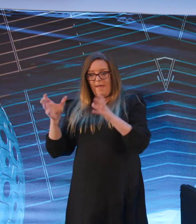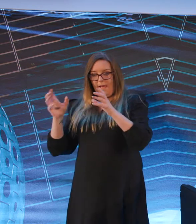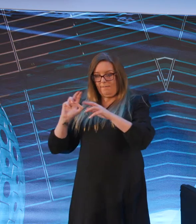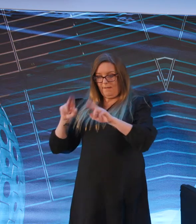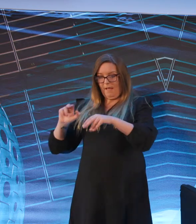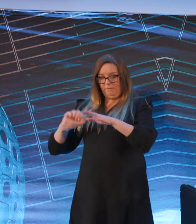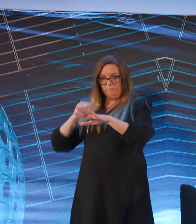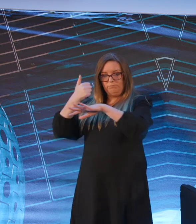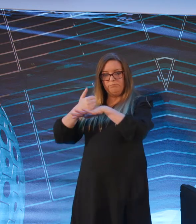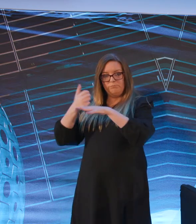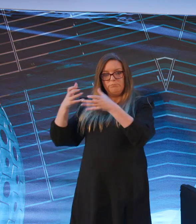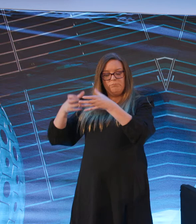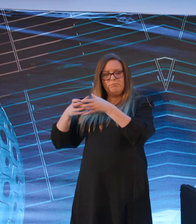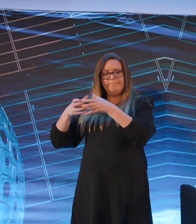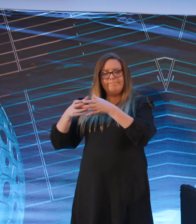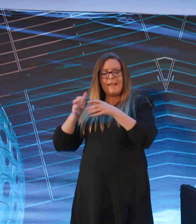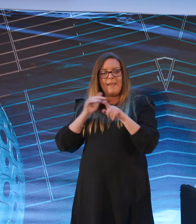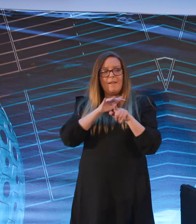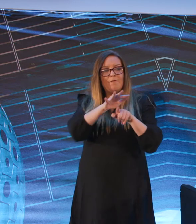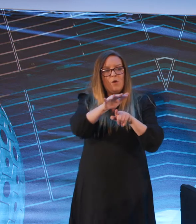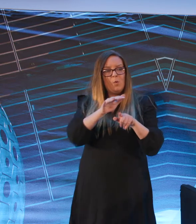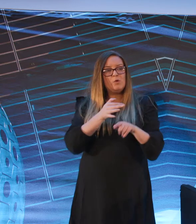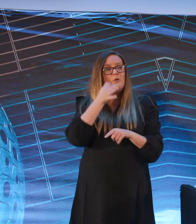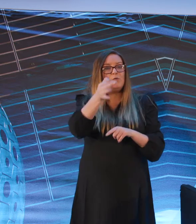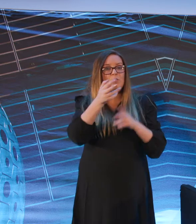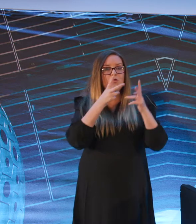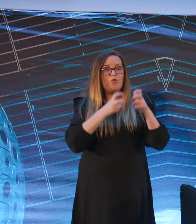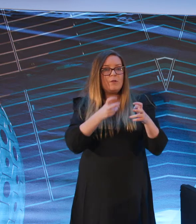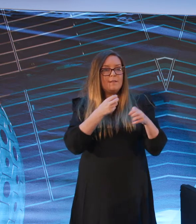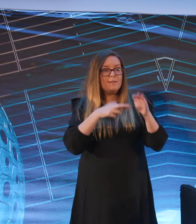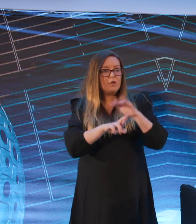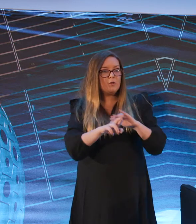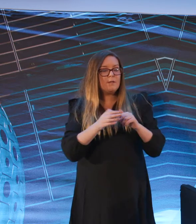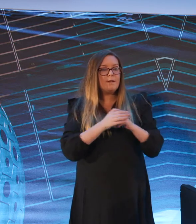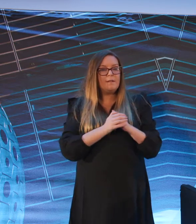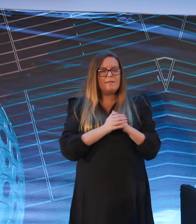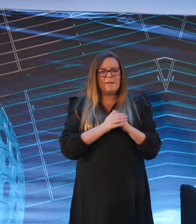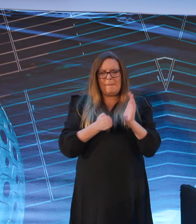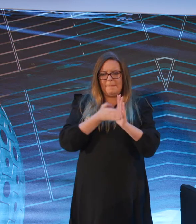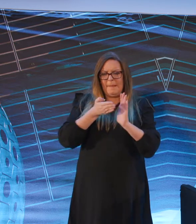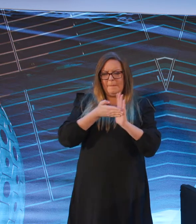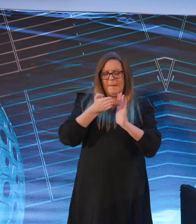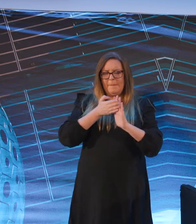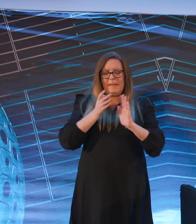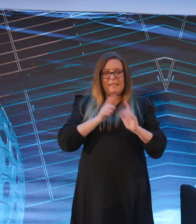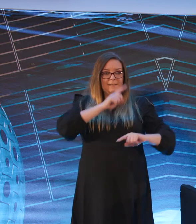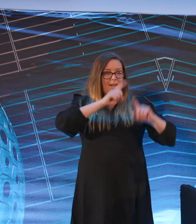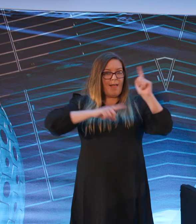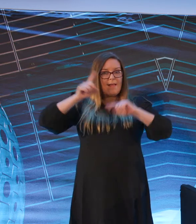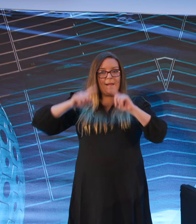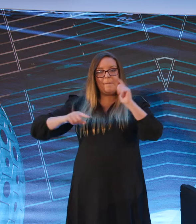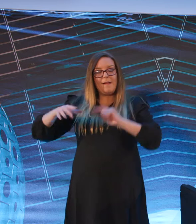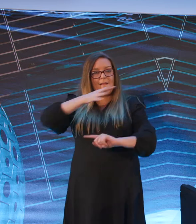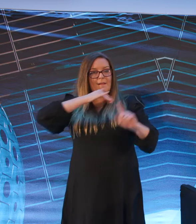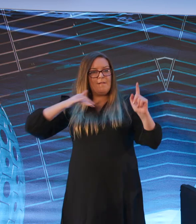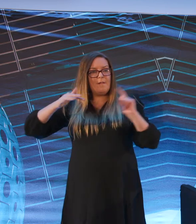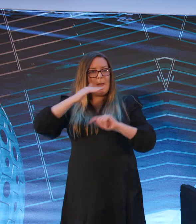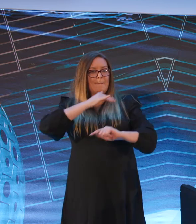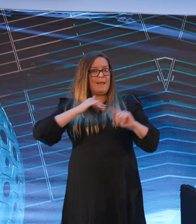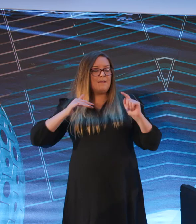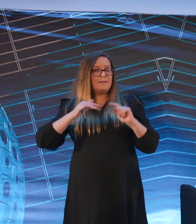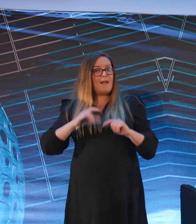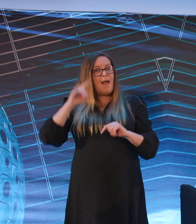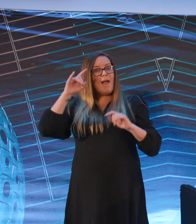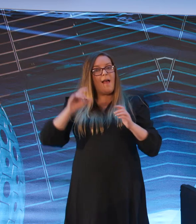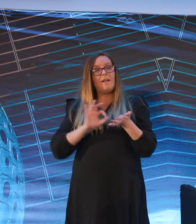of researchers. We will build a dynamic and supportive research environment to foster collaboration and high quality